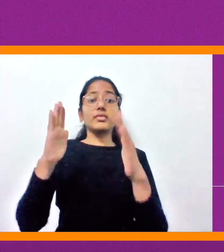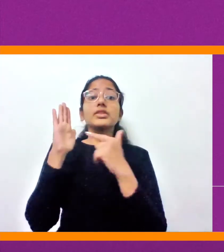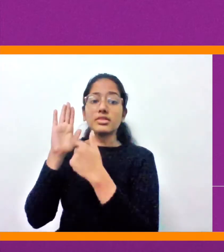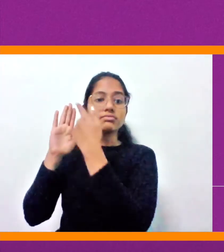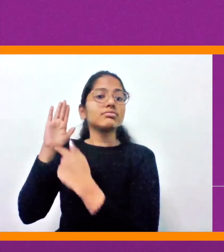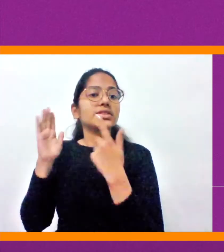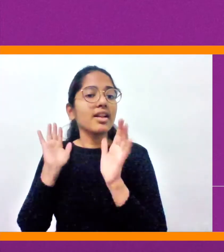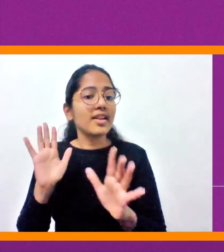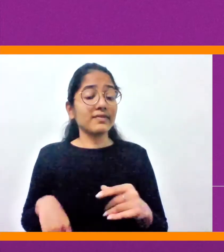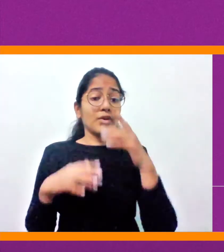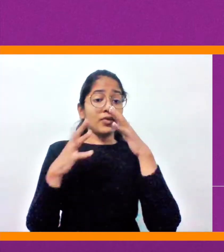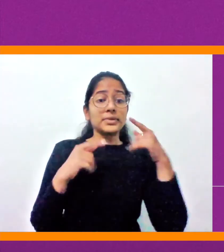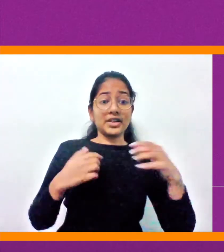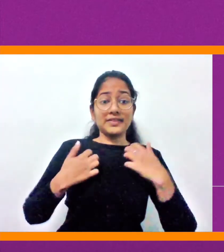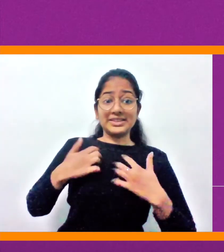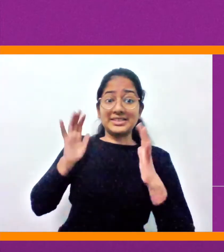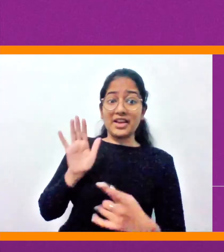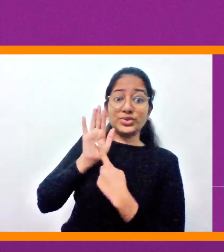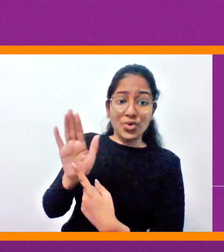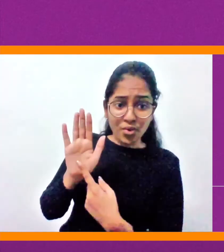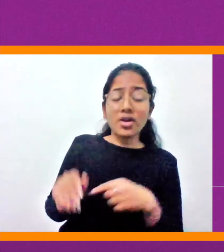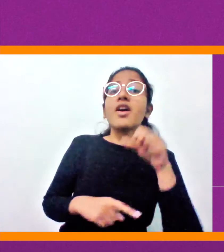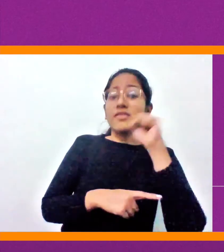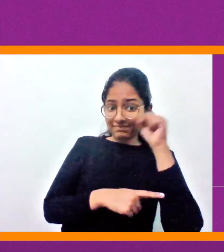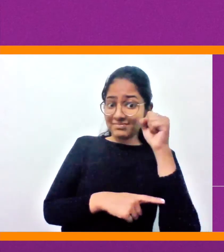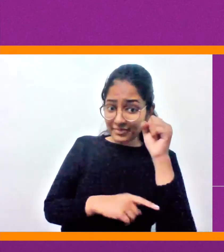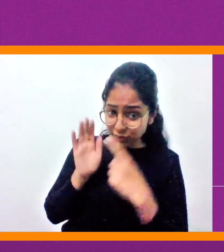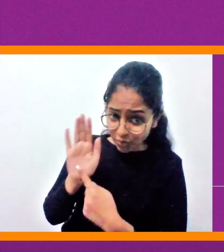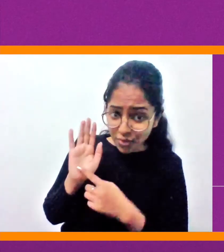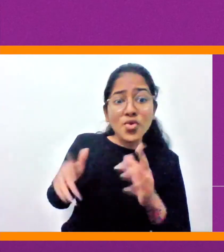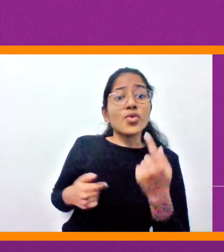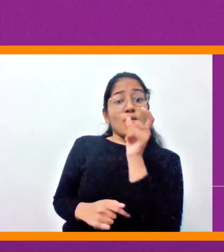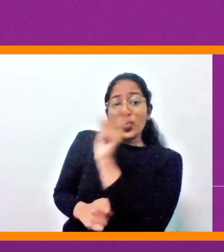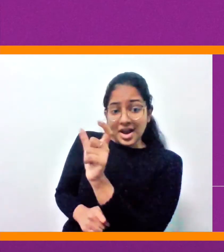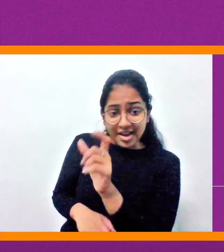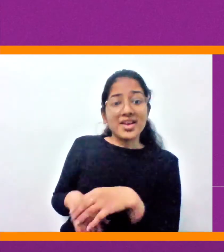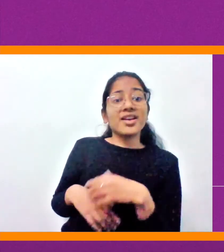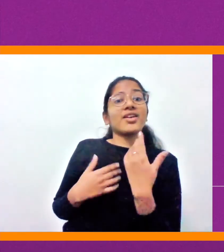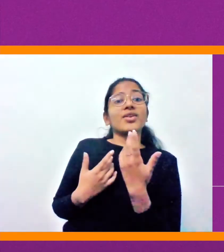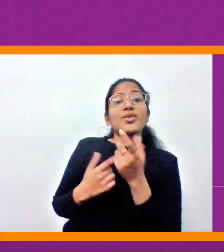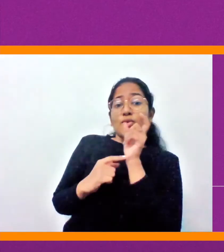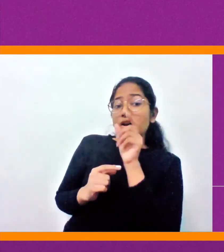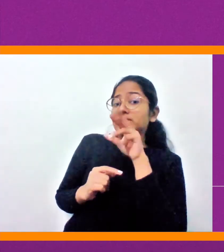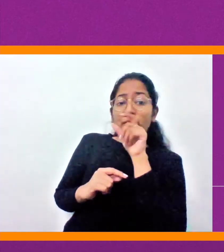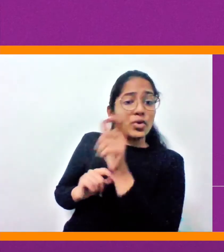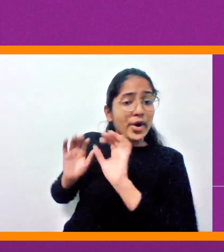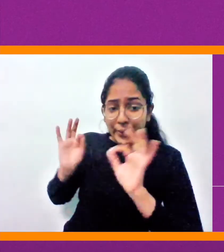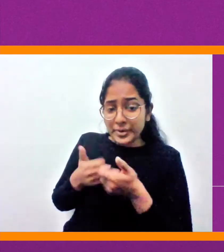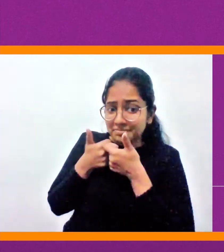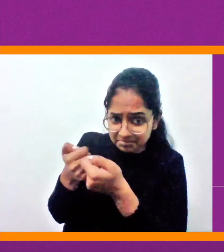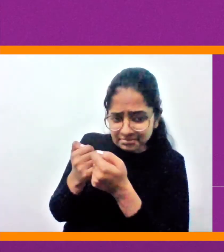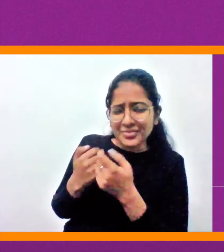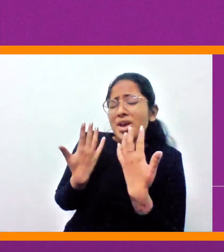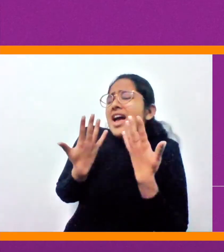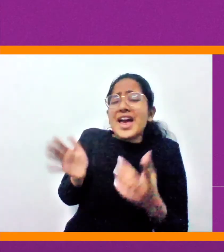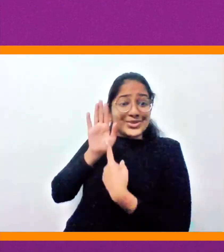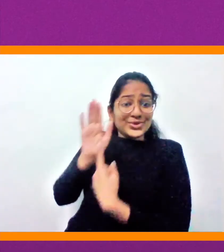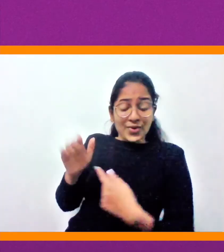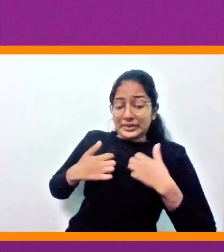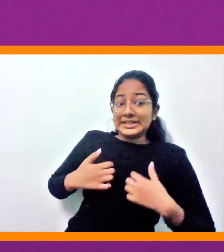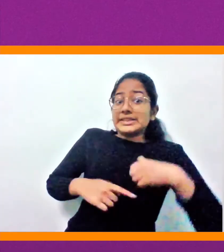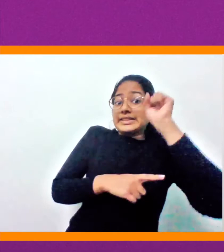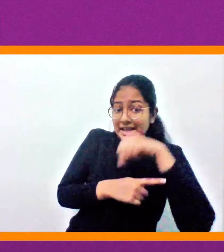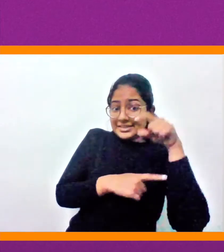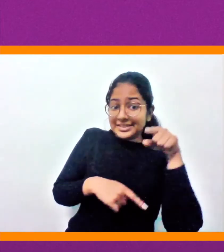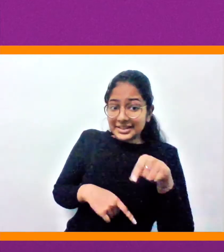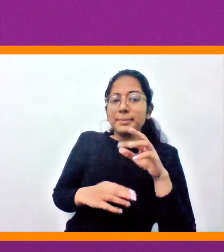any form of verbal or non-verbal communication, communicates willingness to participate in the specific sexual act. While